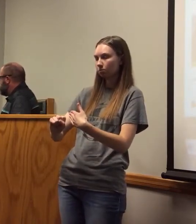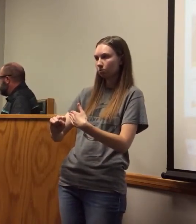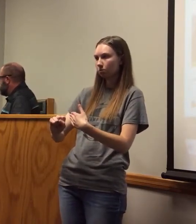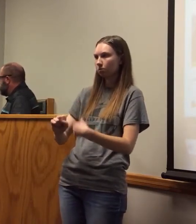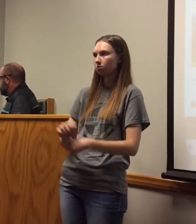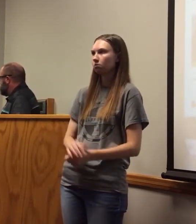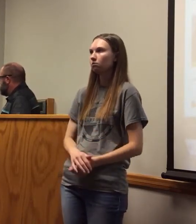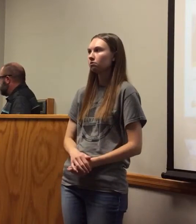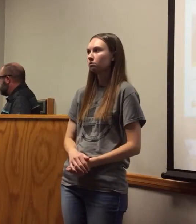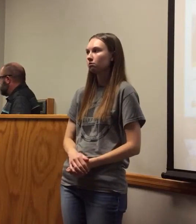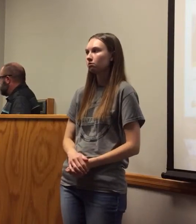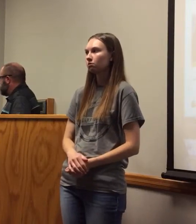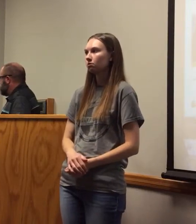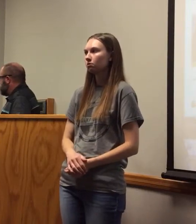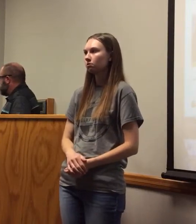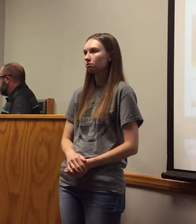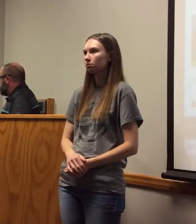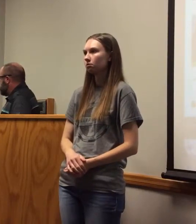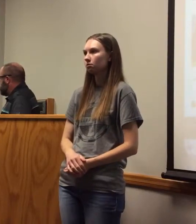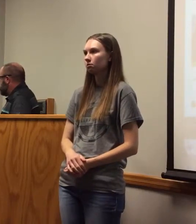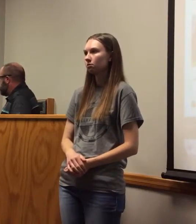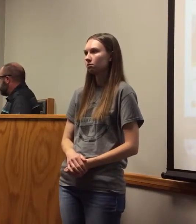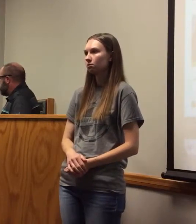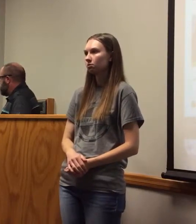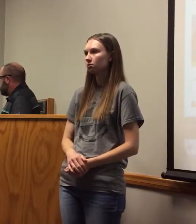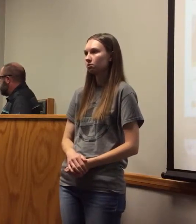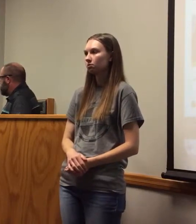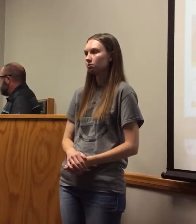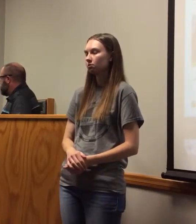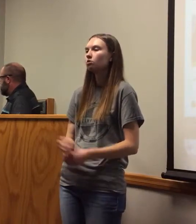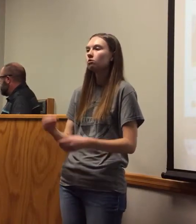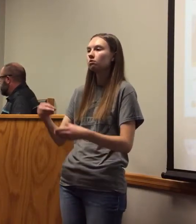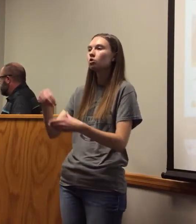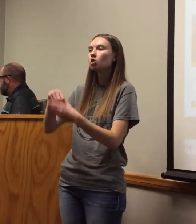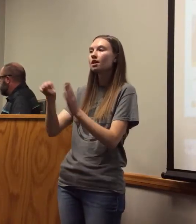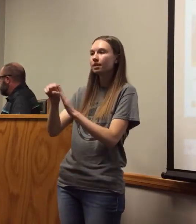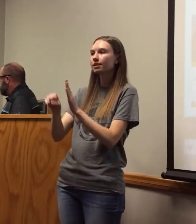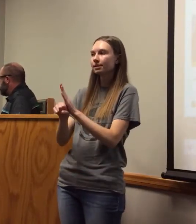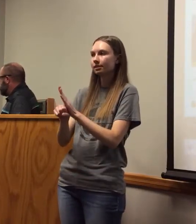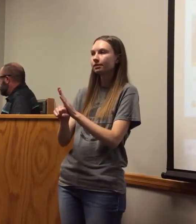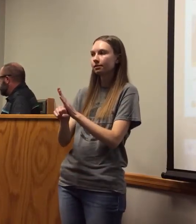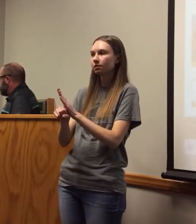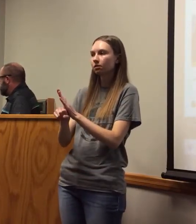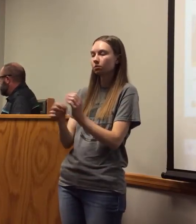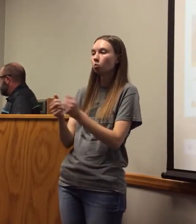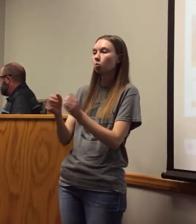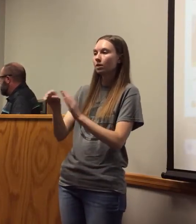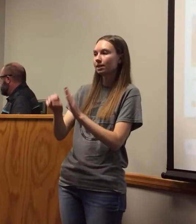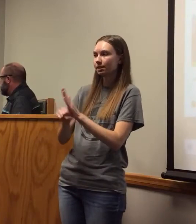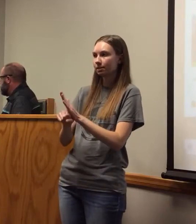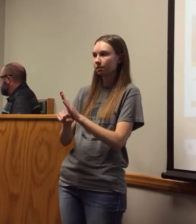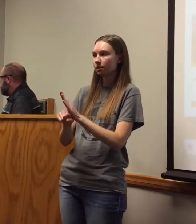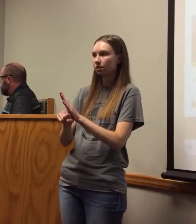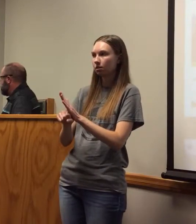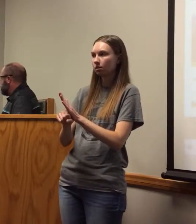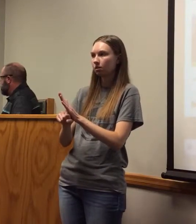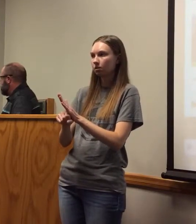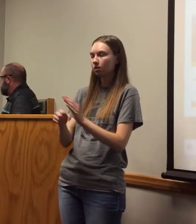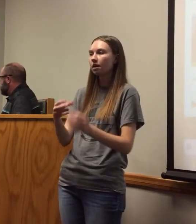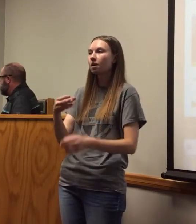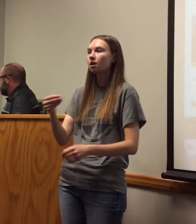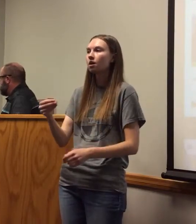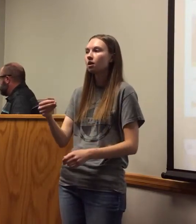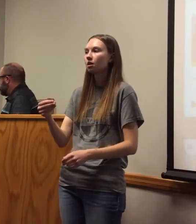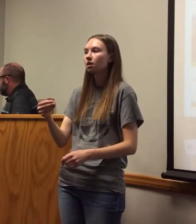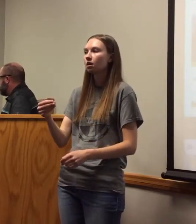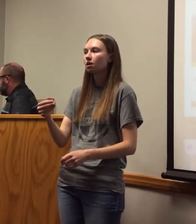We do a program throughout the state on that. And then we also do free consultations where we actually